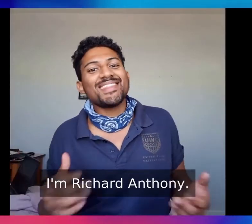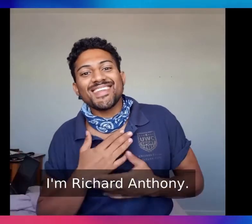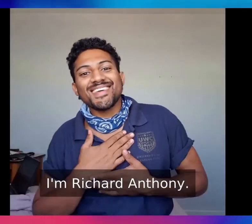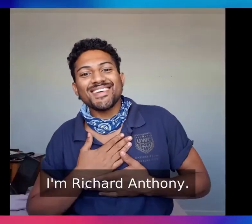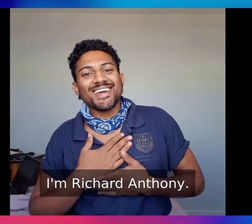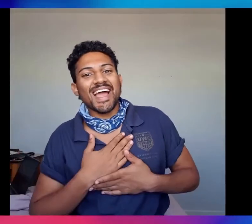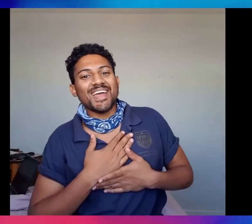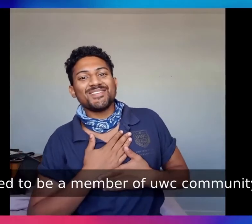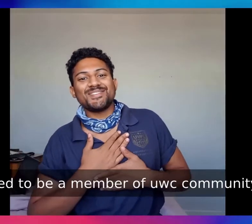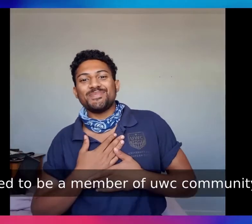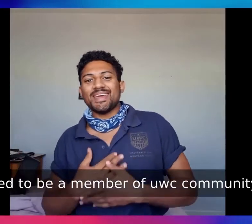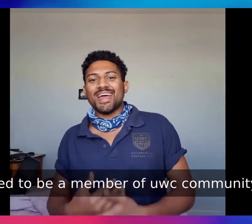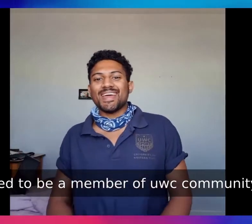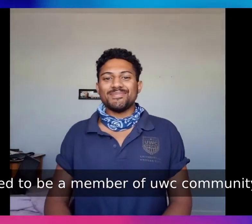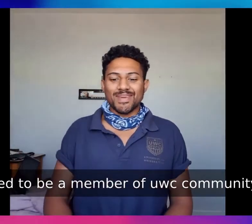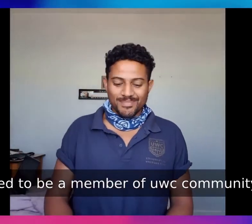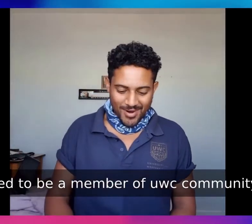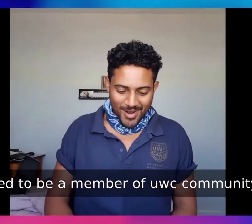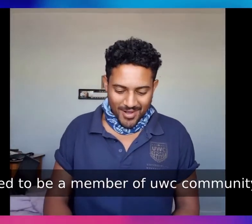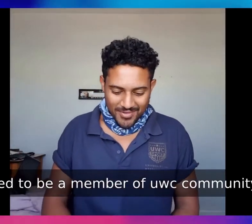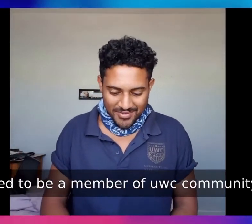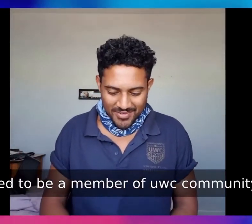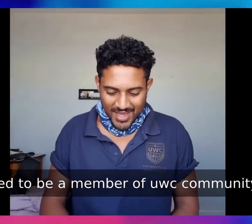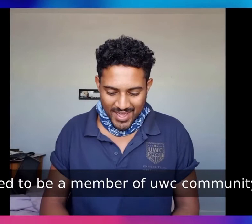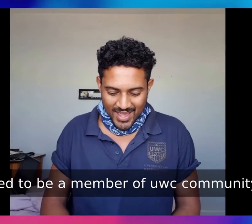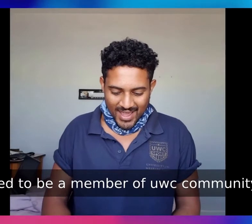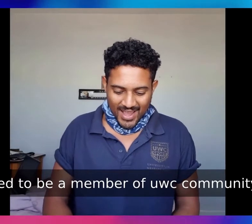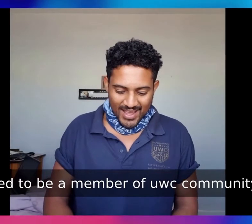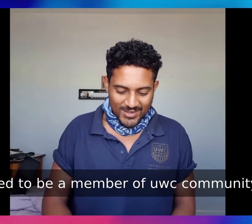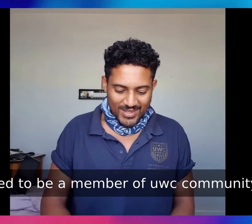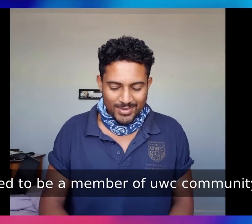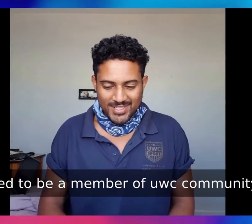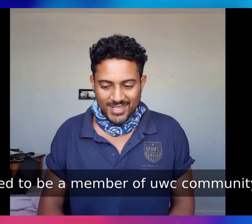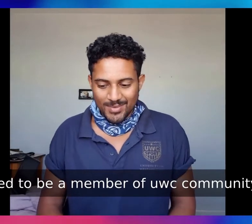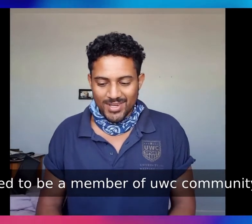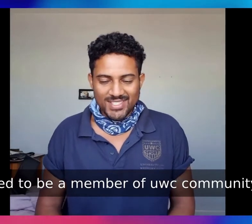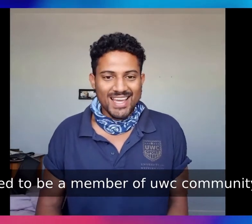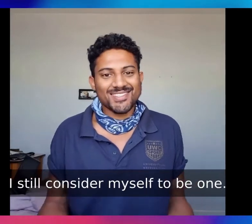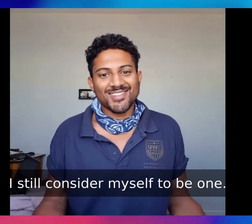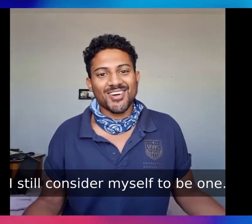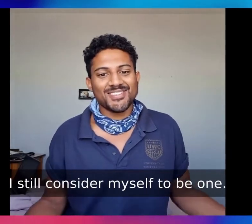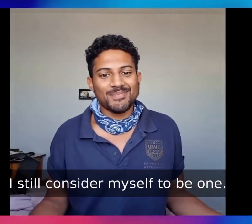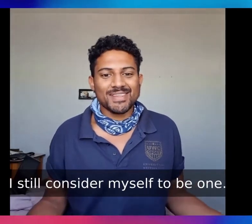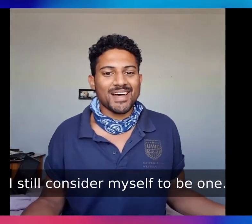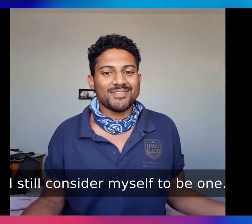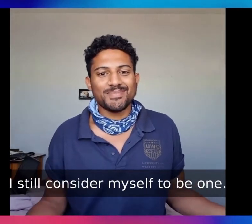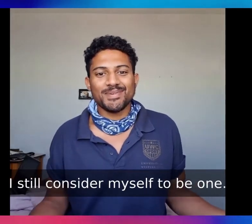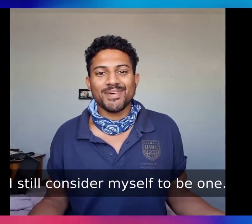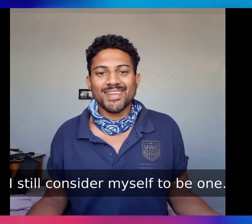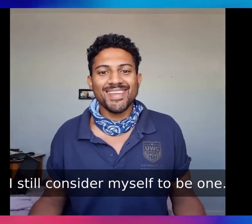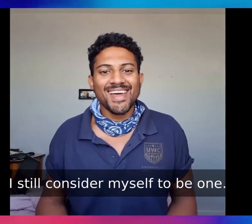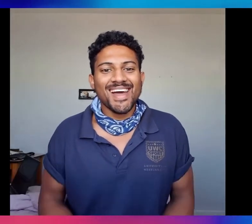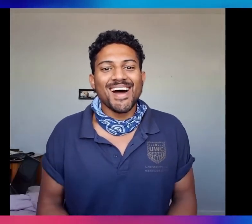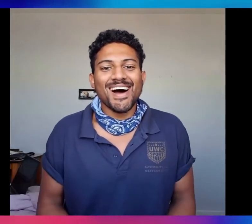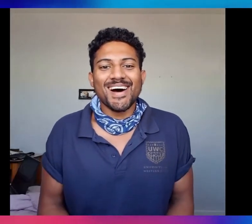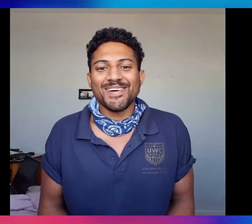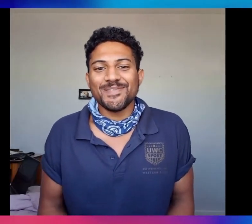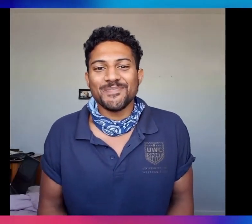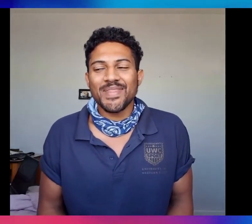Anthony. I used to be a member of UWC community. I still consider myself to be one. I'm